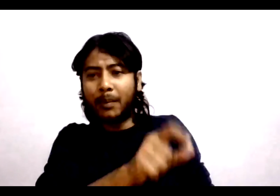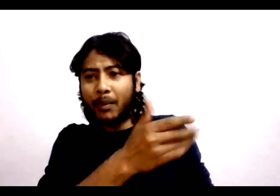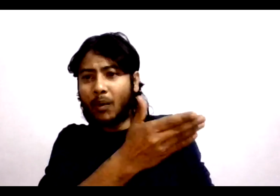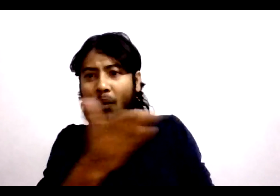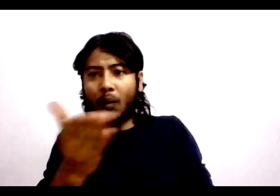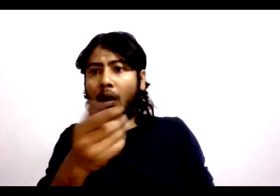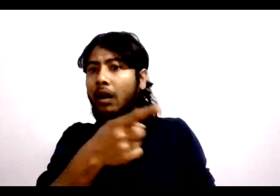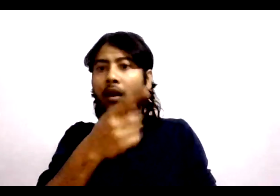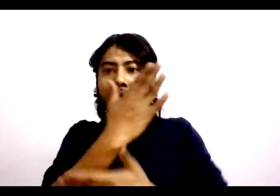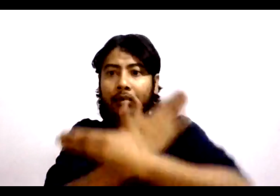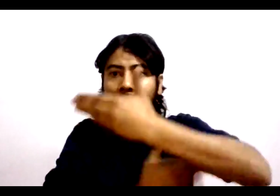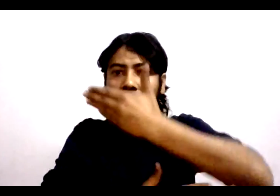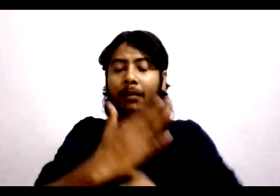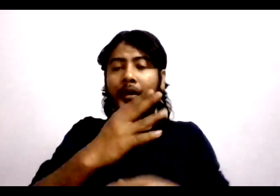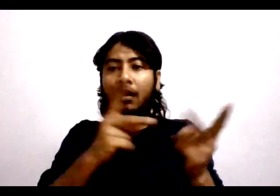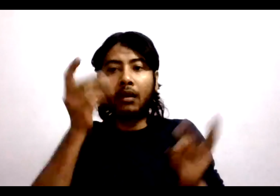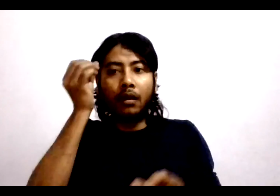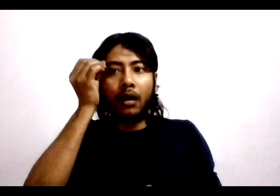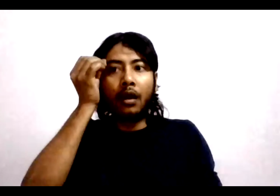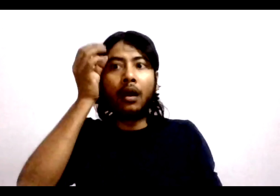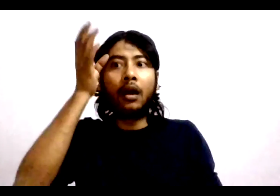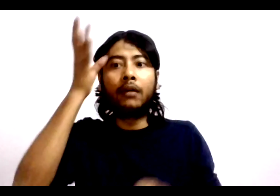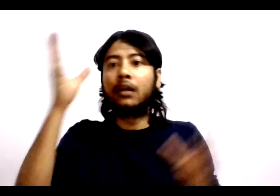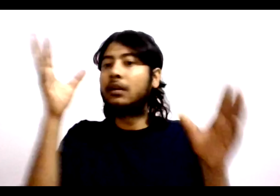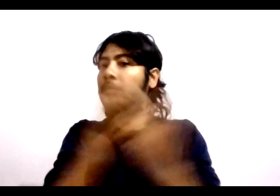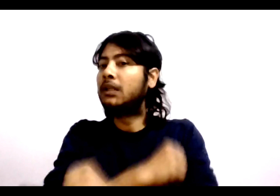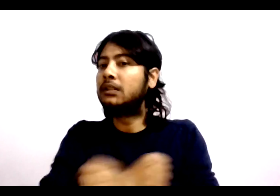I think this is a question coming from user.